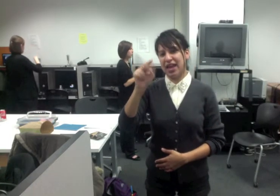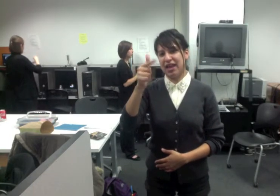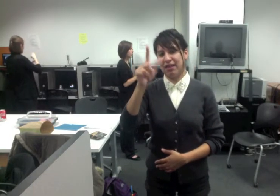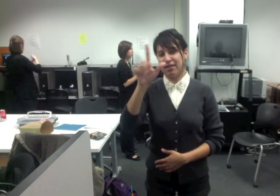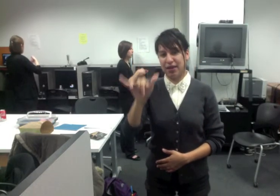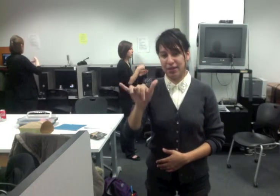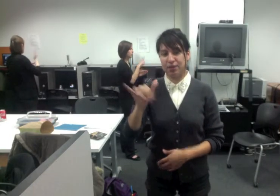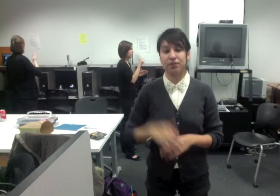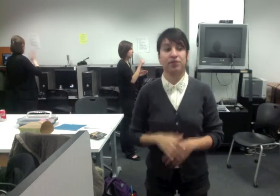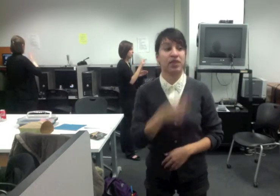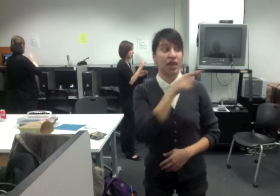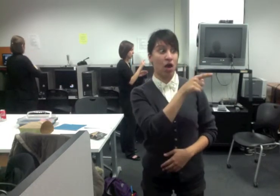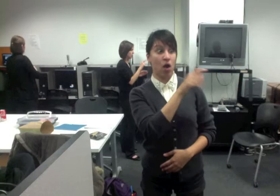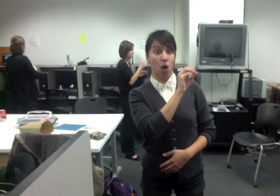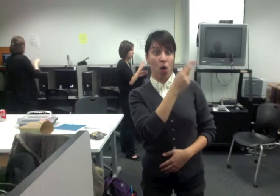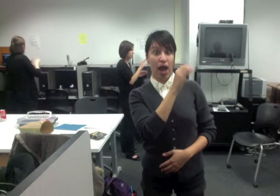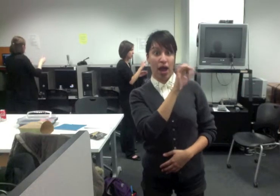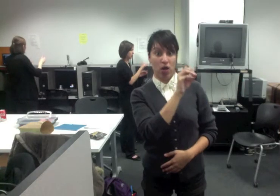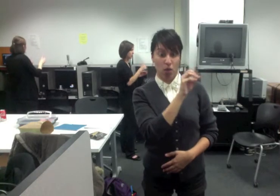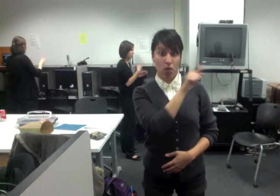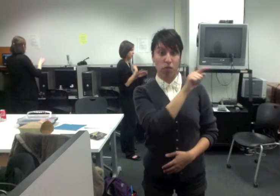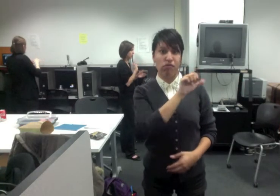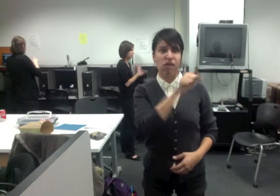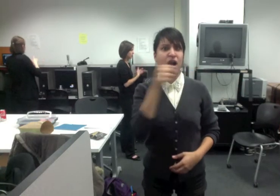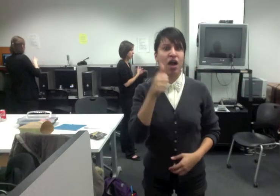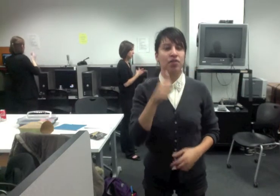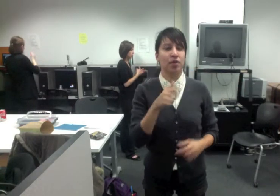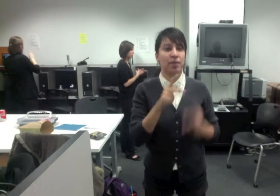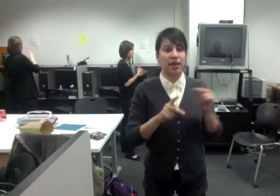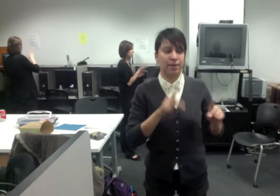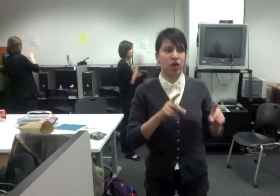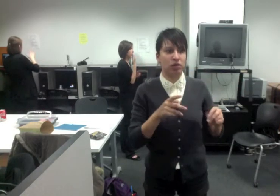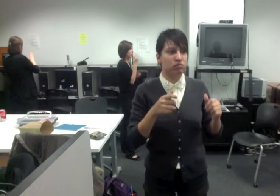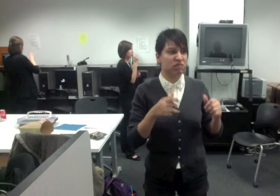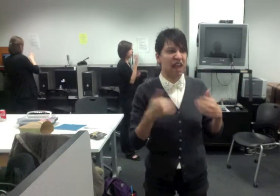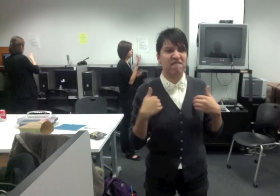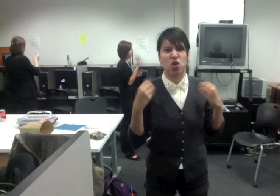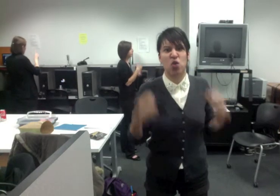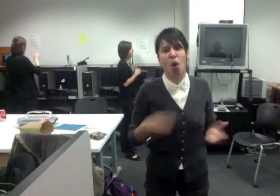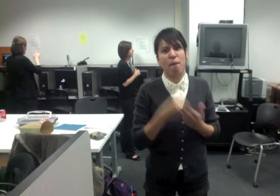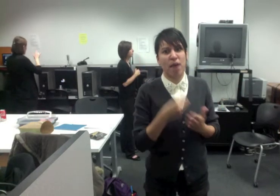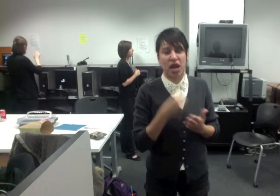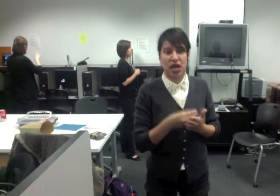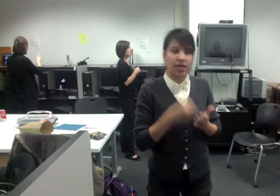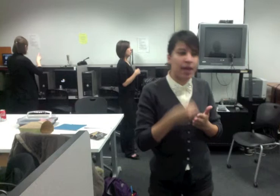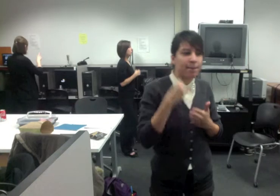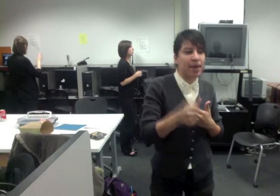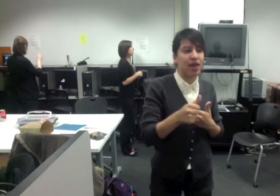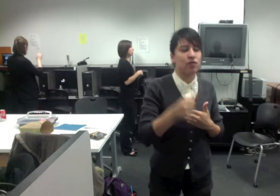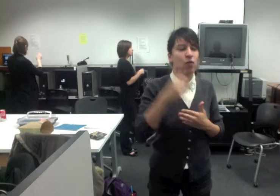had none of what we consider to be the recipe for success. They had no money. They paid for their dream with the proceeds from their bicycle shop.